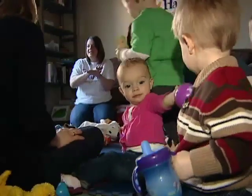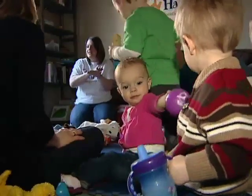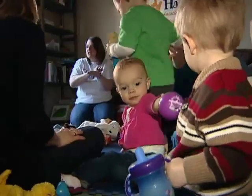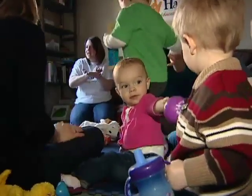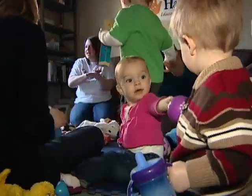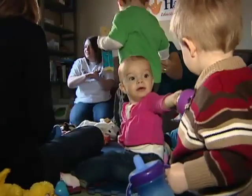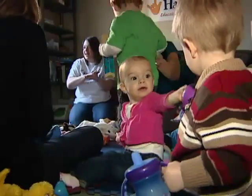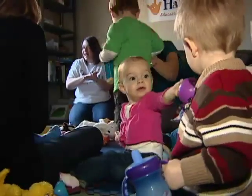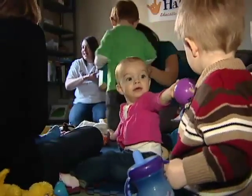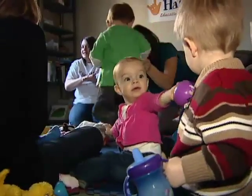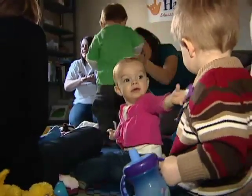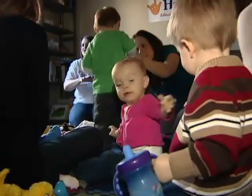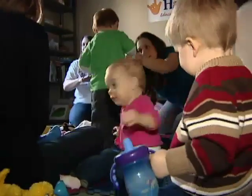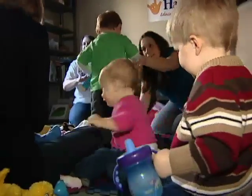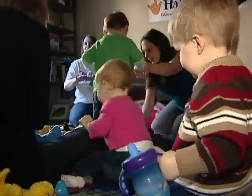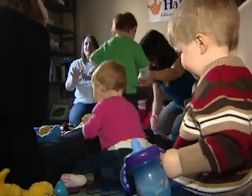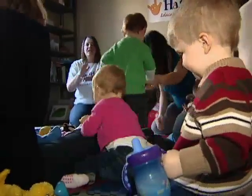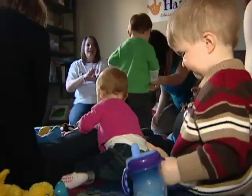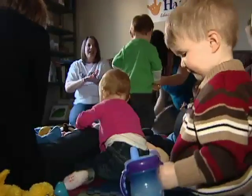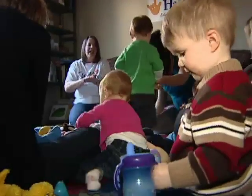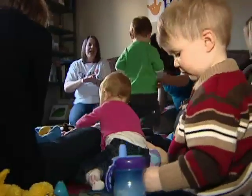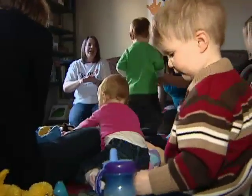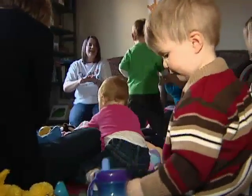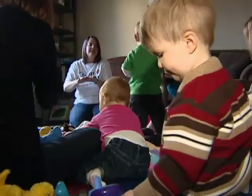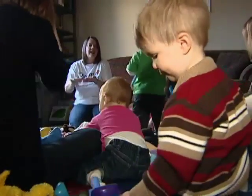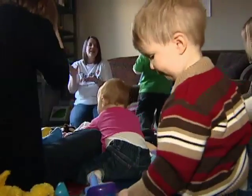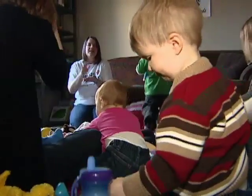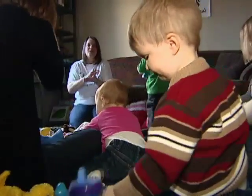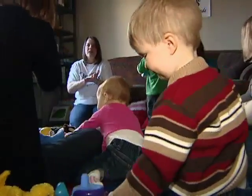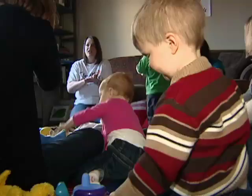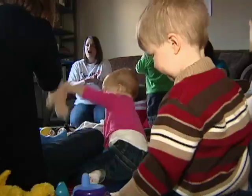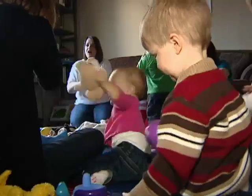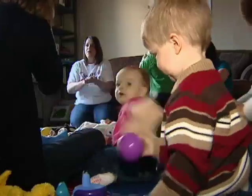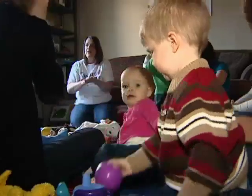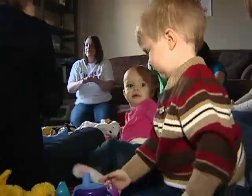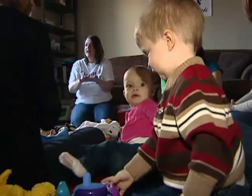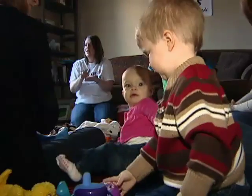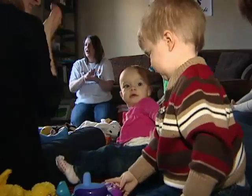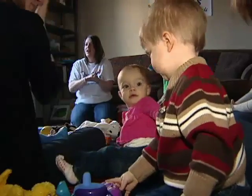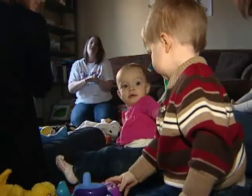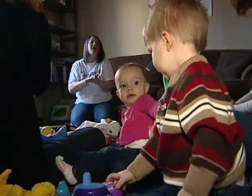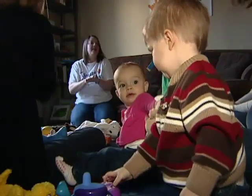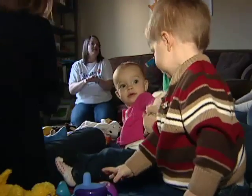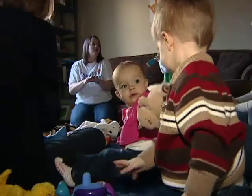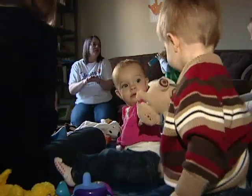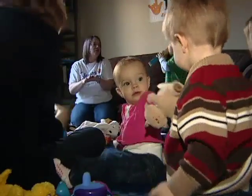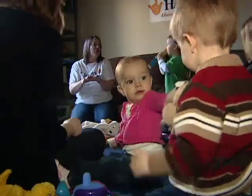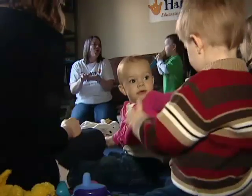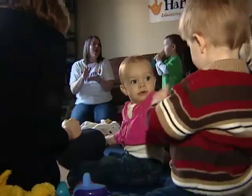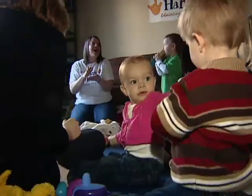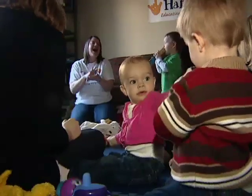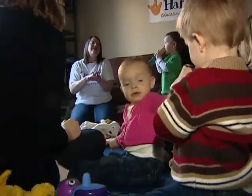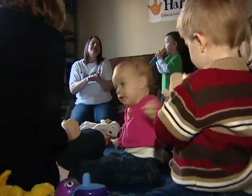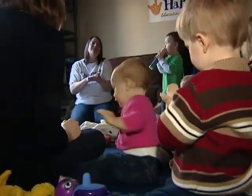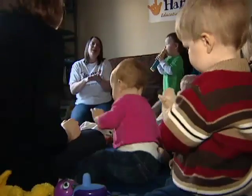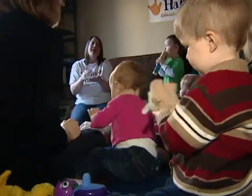does warn, though, that once communication is established, understanding what your baby truly wants may leave some hard